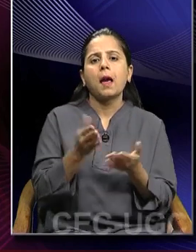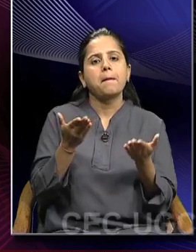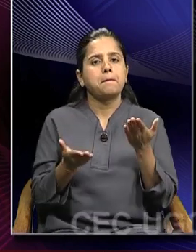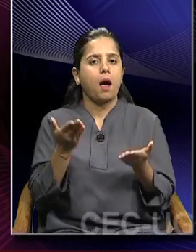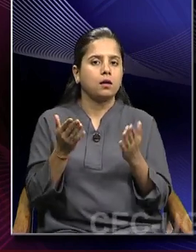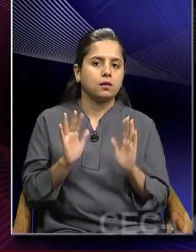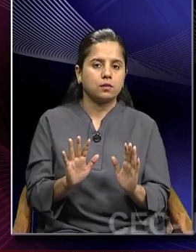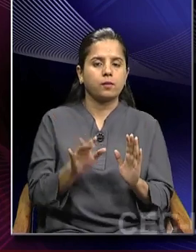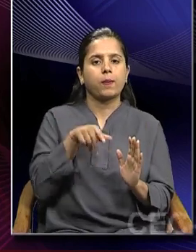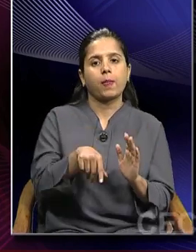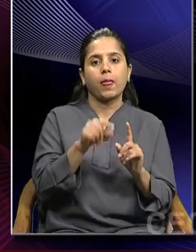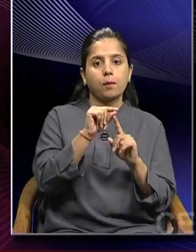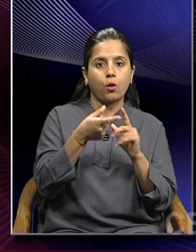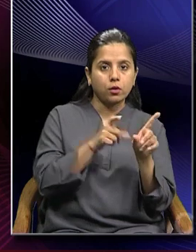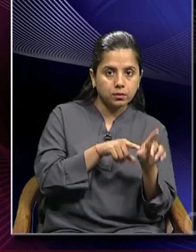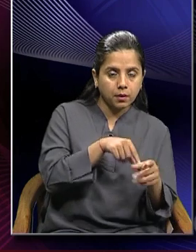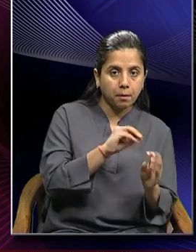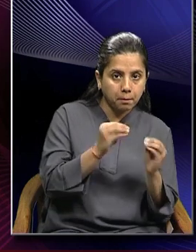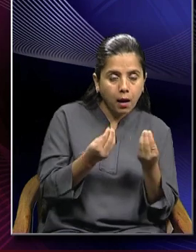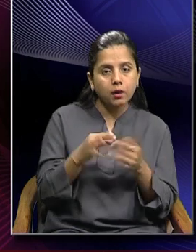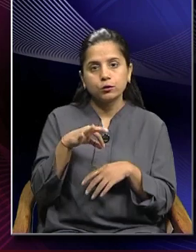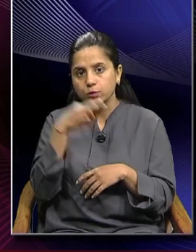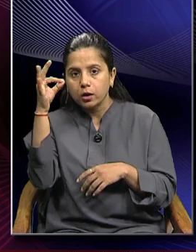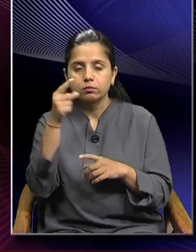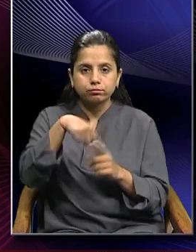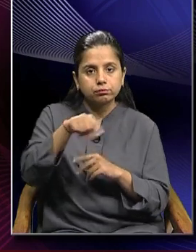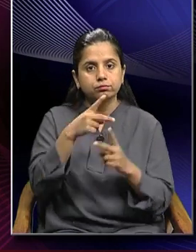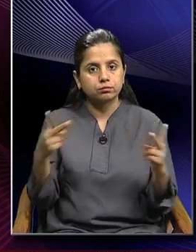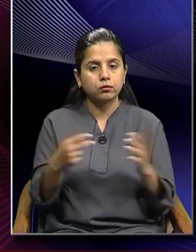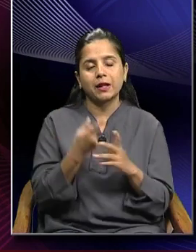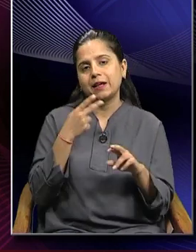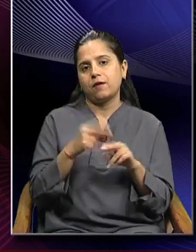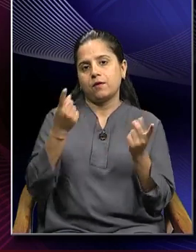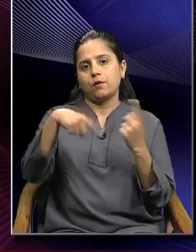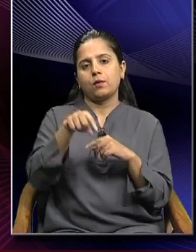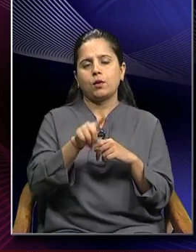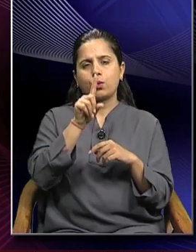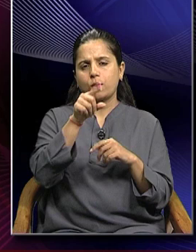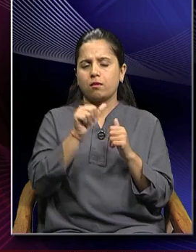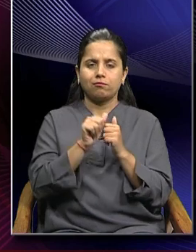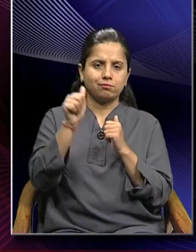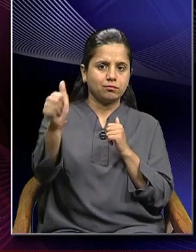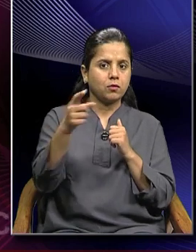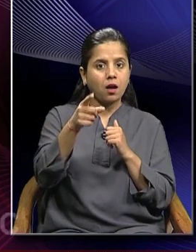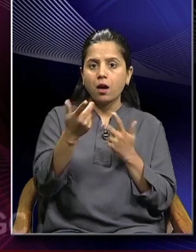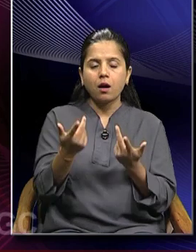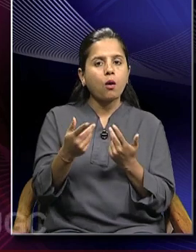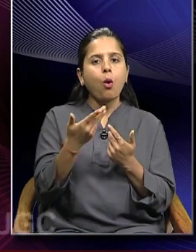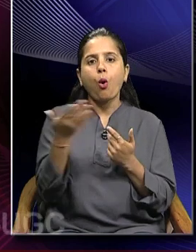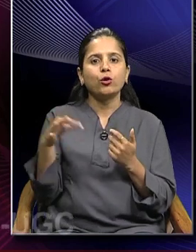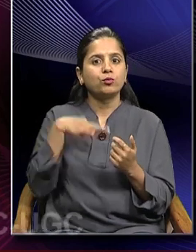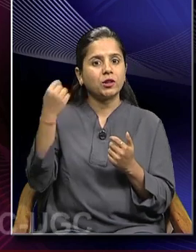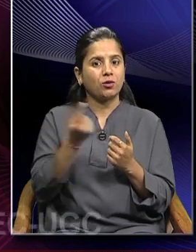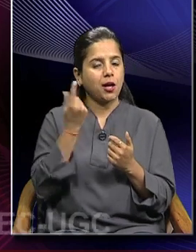balancing between prosperity, equity and spirituality. Because if you go to one extreme, that no, will only be spiritual, we